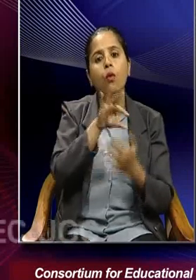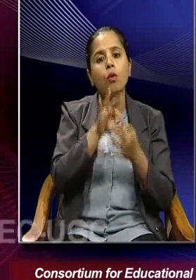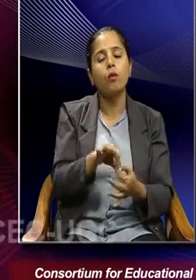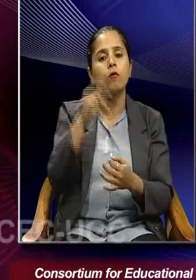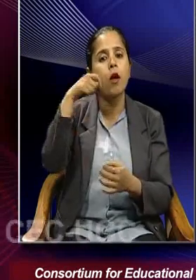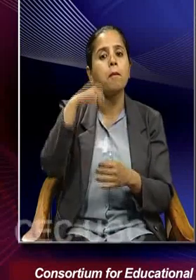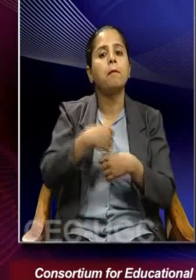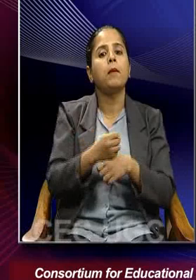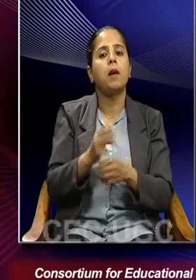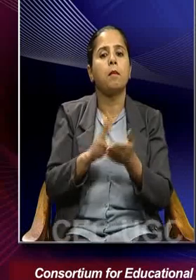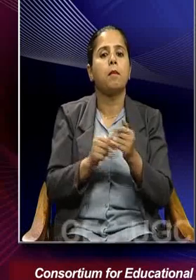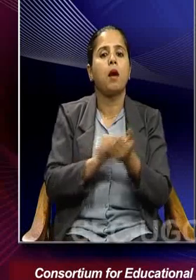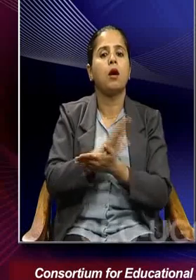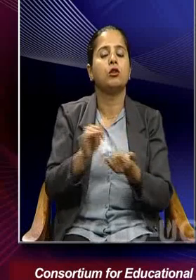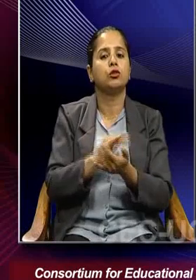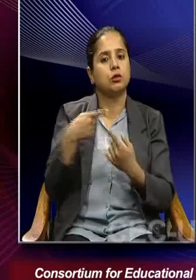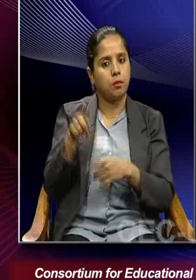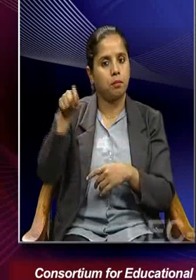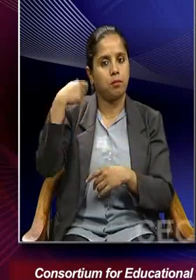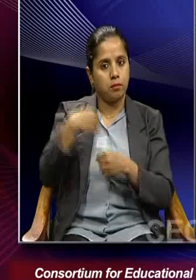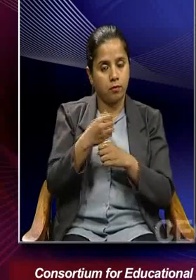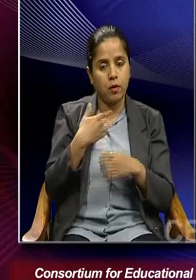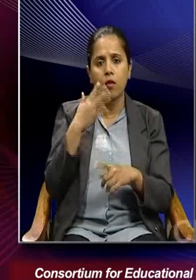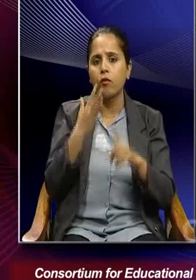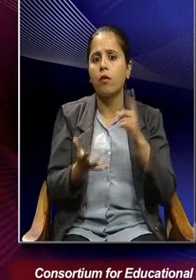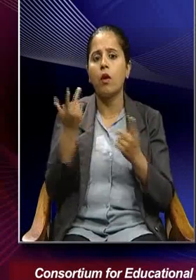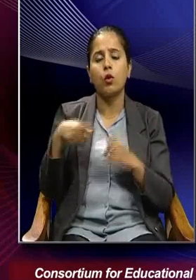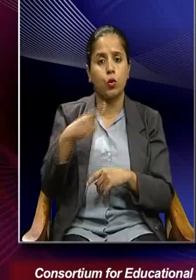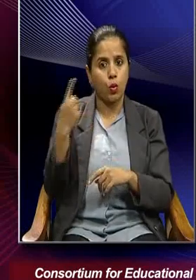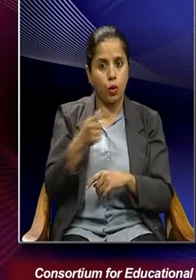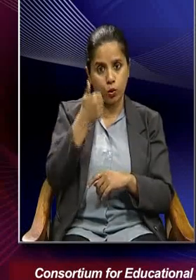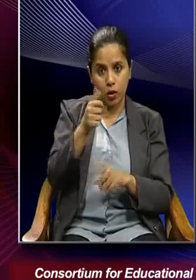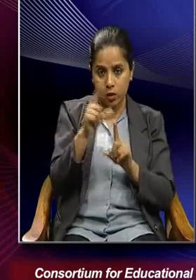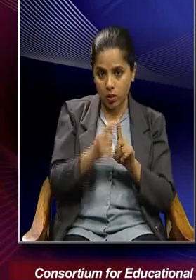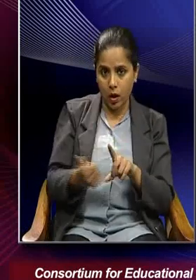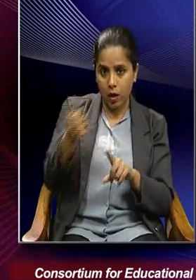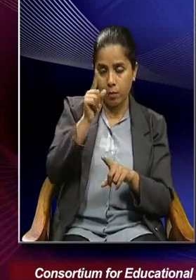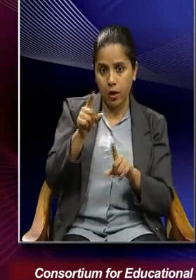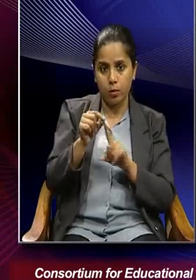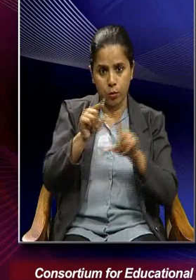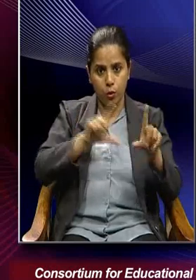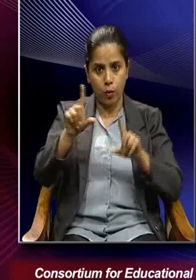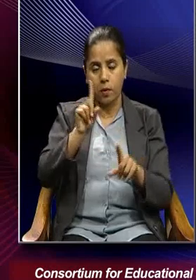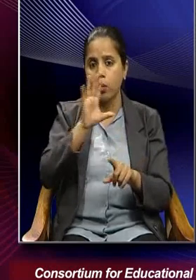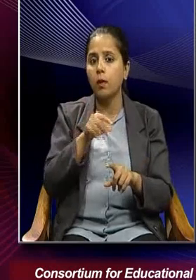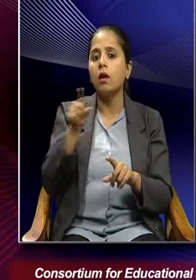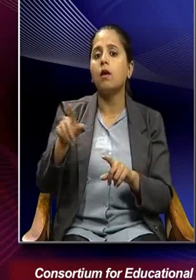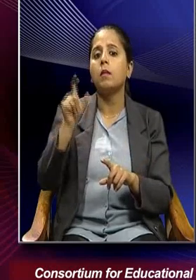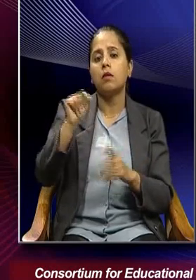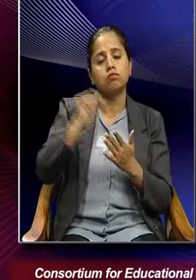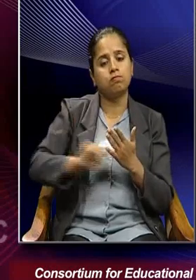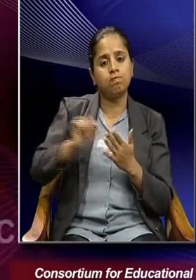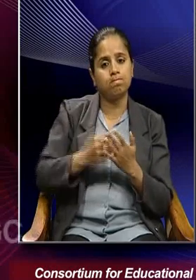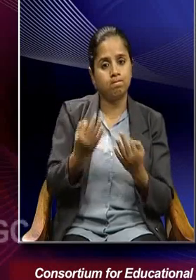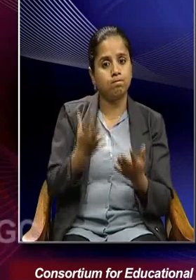which are made by Mahesh Bhatt. So we find that he was not only a good director and producer, but also as a film writer as